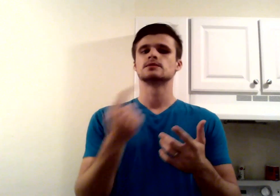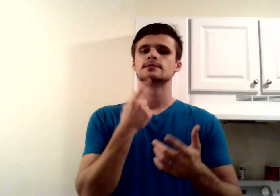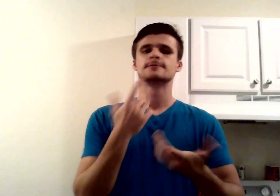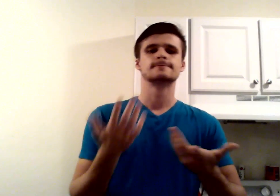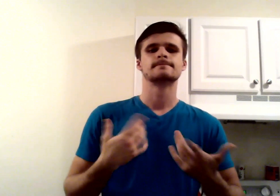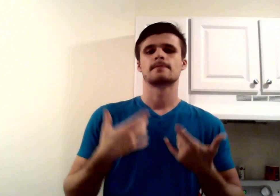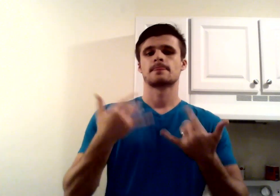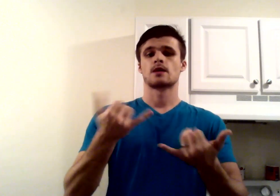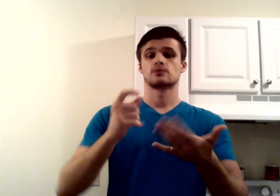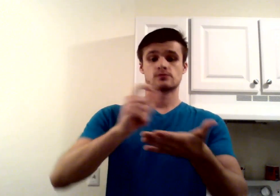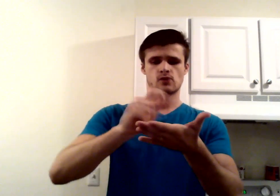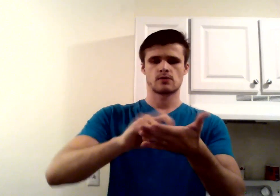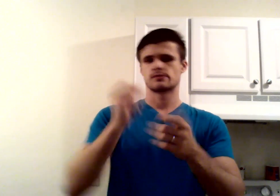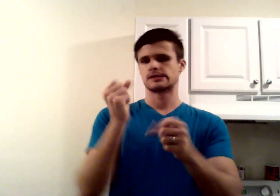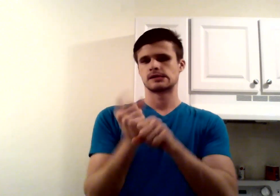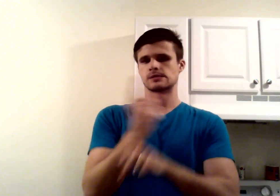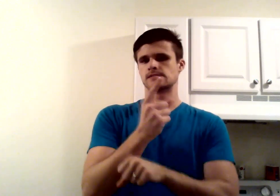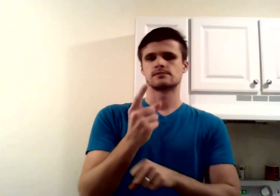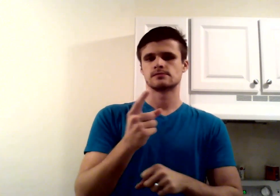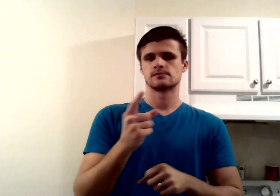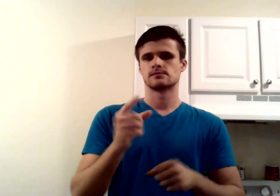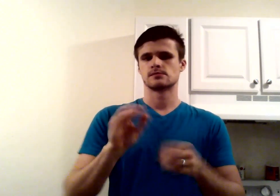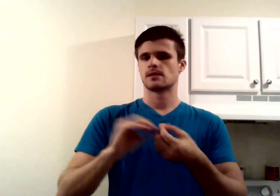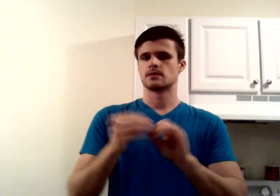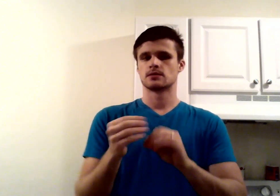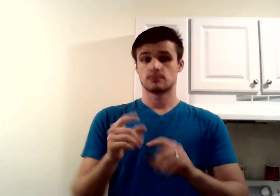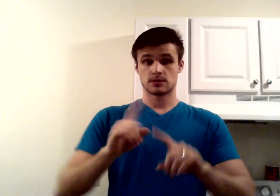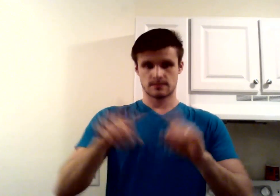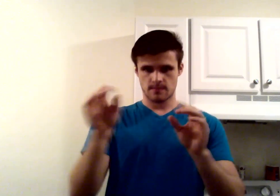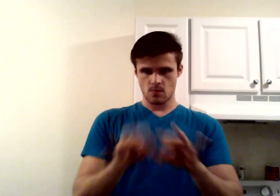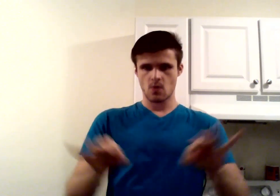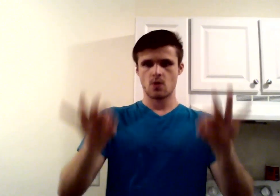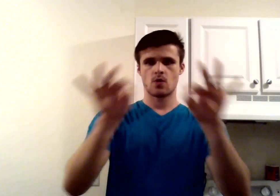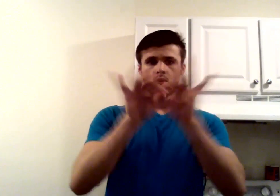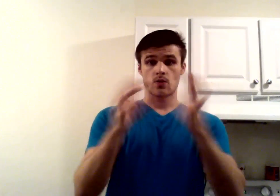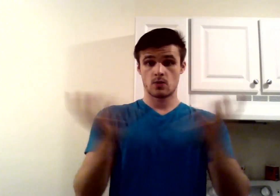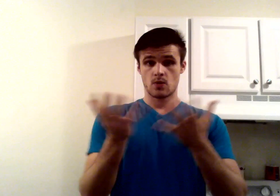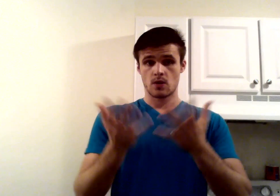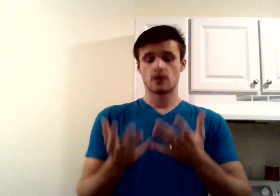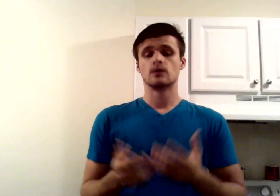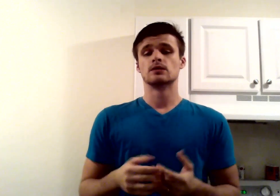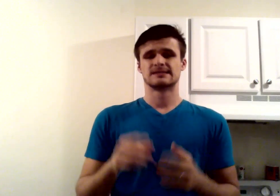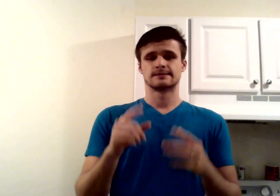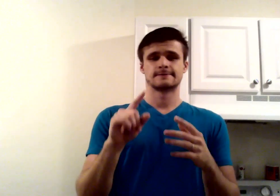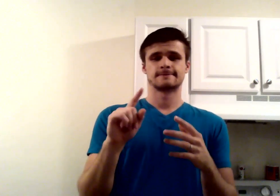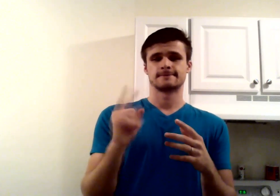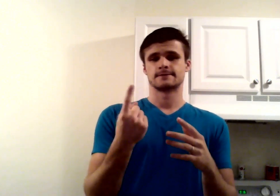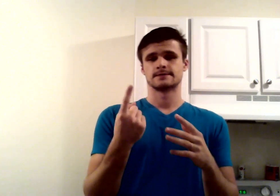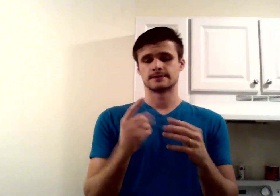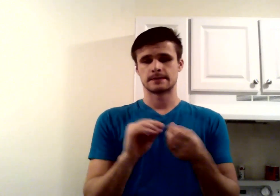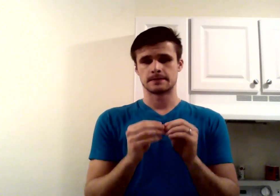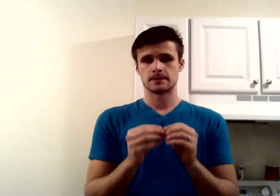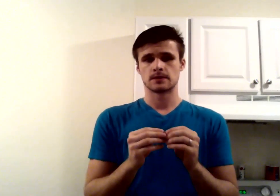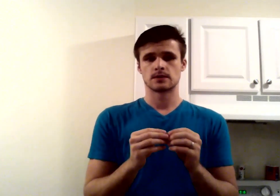you write any 4-digit numbers, and you start writing the number, but it's very important with what number you start. So, in this case, because you know the answer